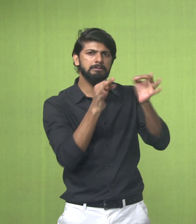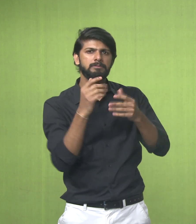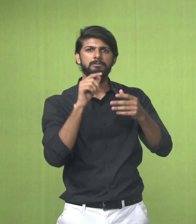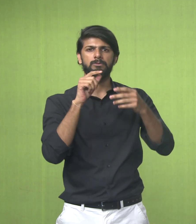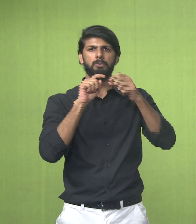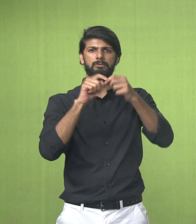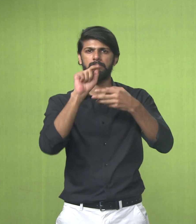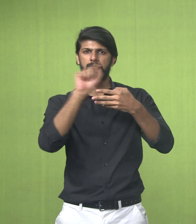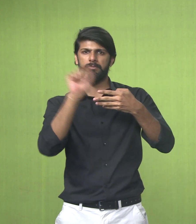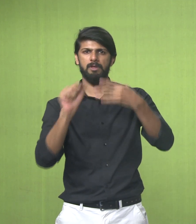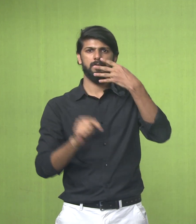pottery.